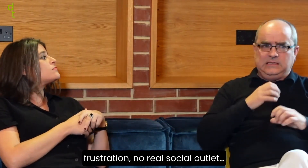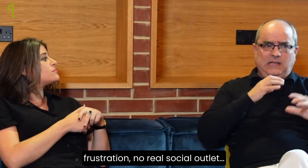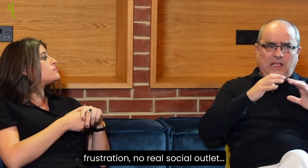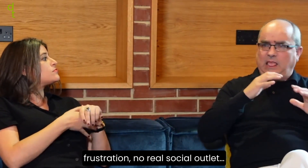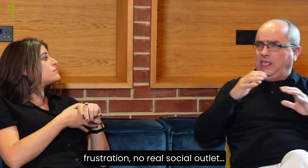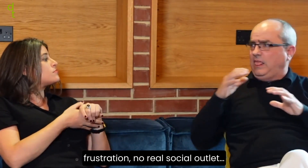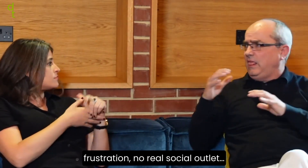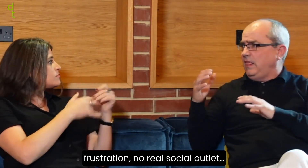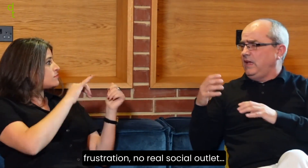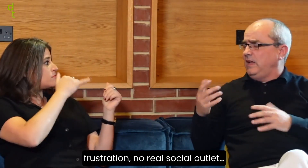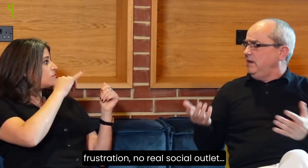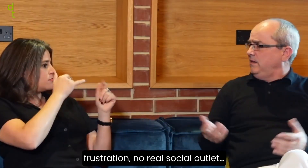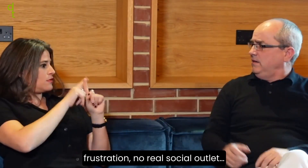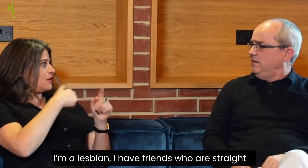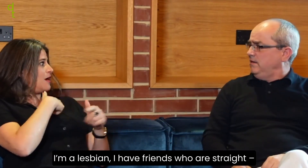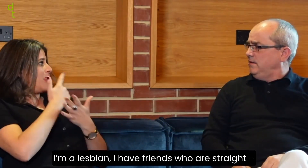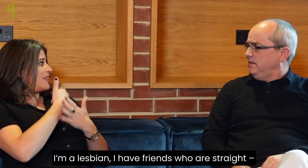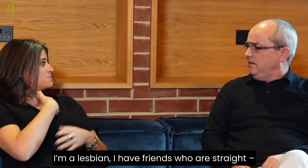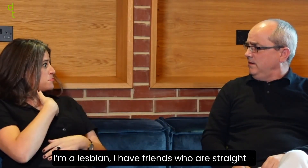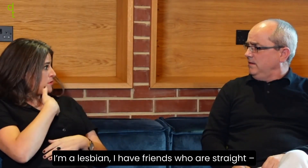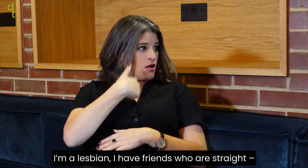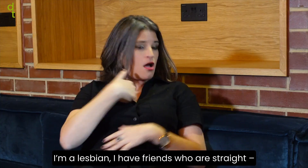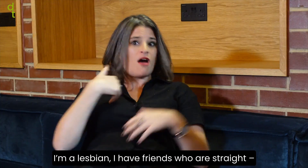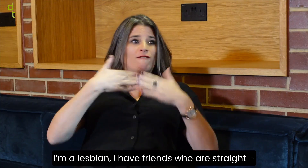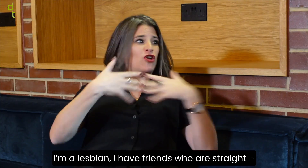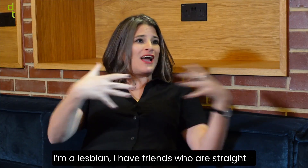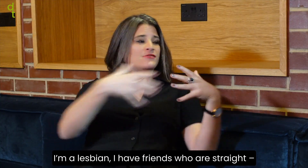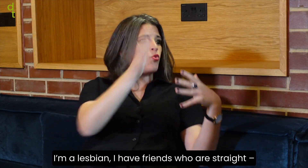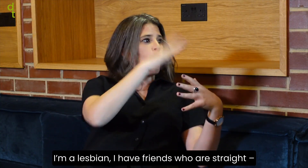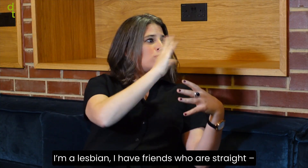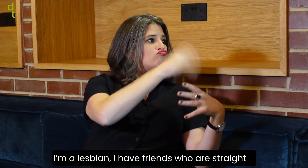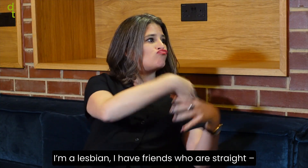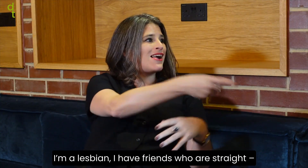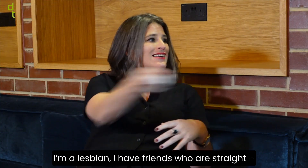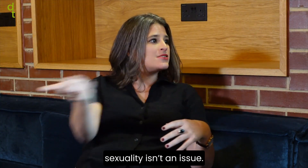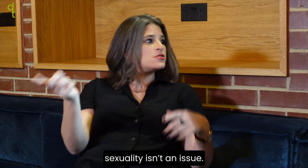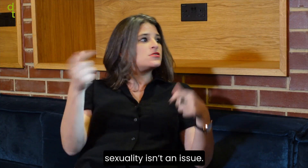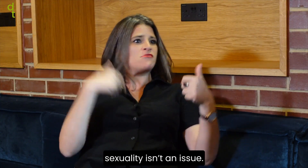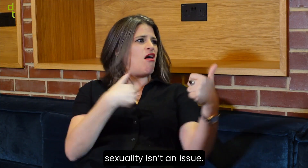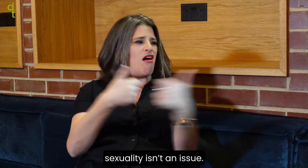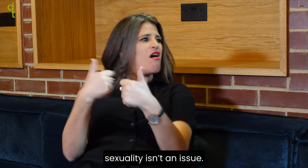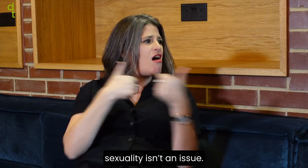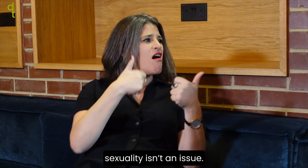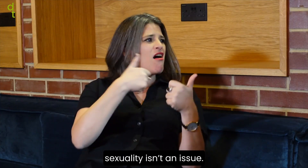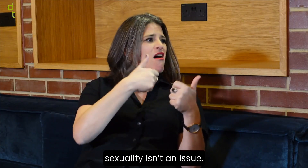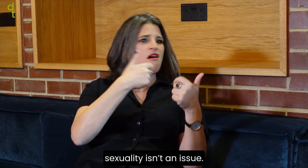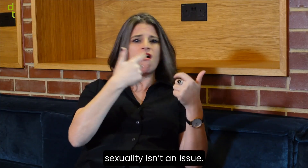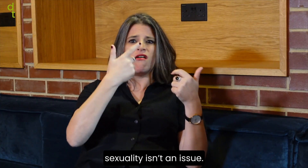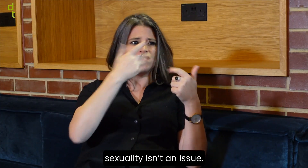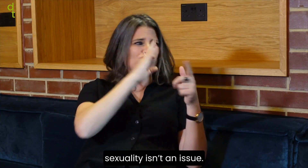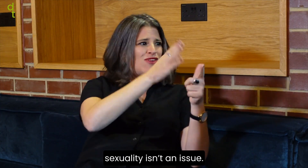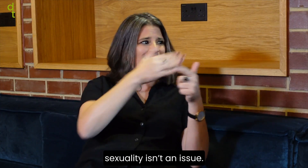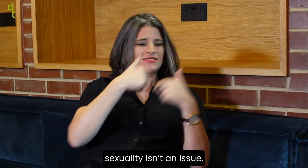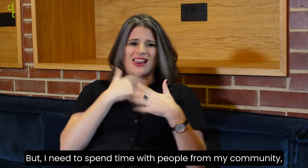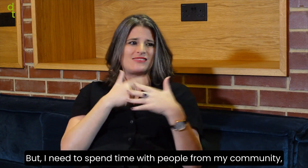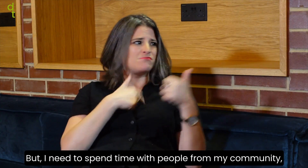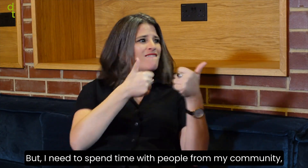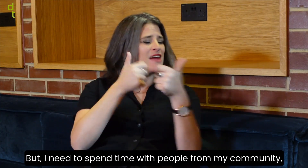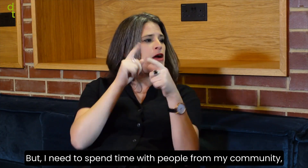no real social outlet. I'm a lesbian, I have friends who are straight, sexuality isn't an issue, but I